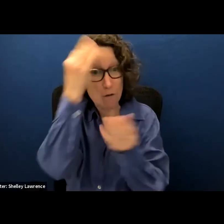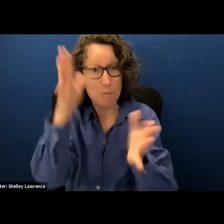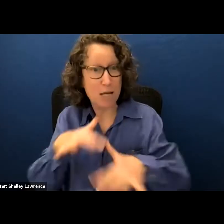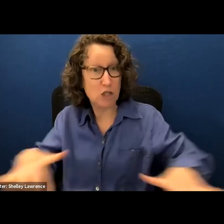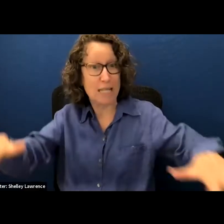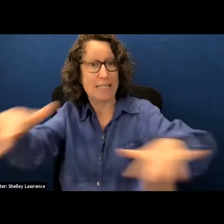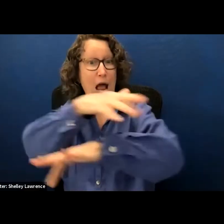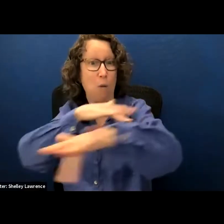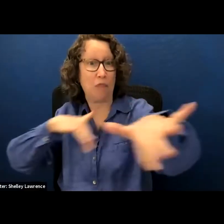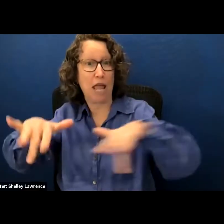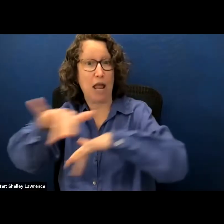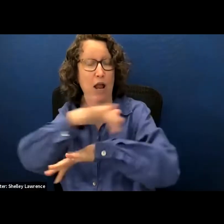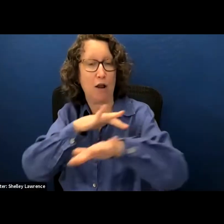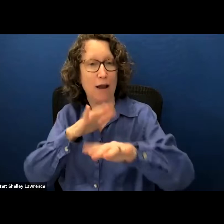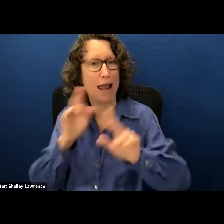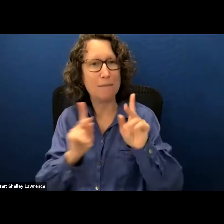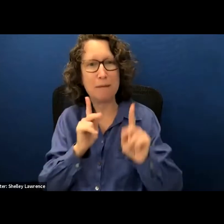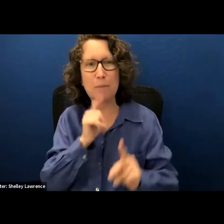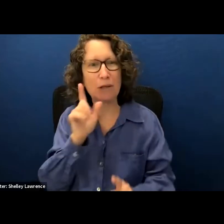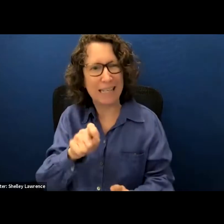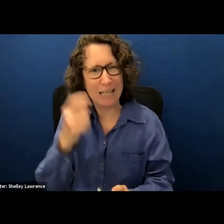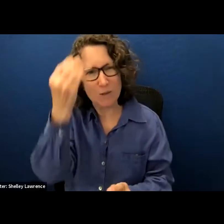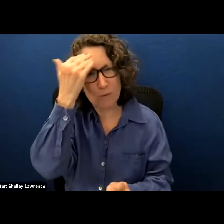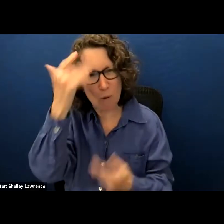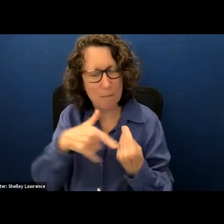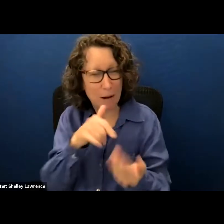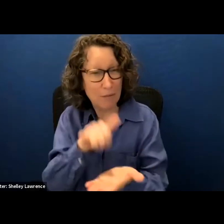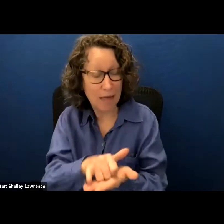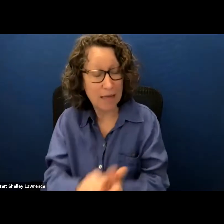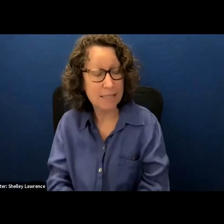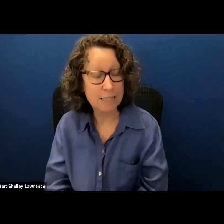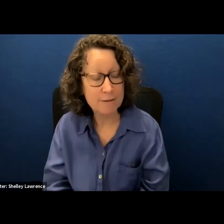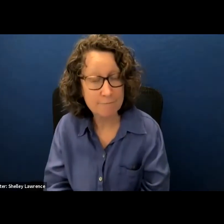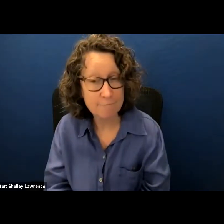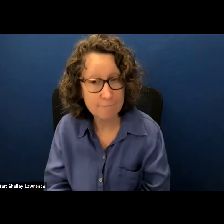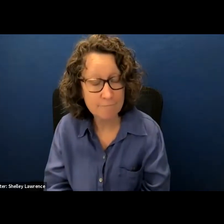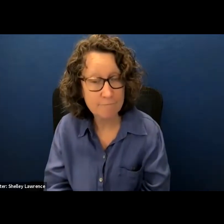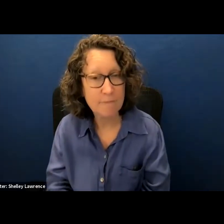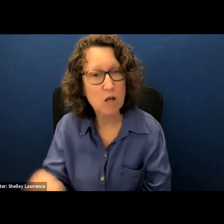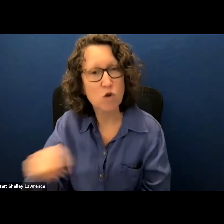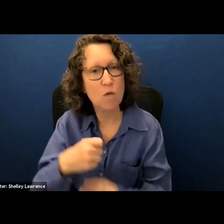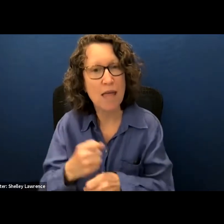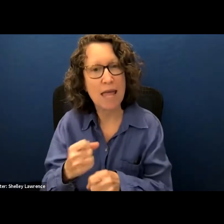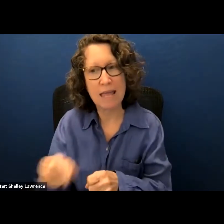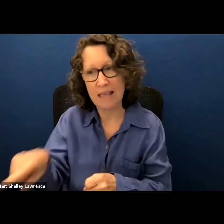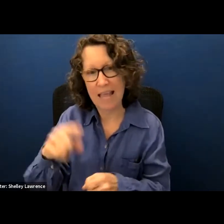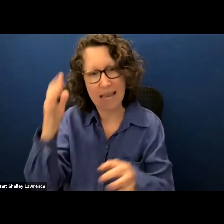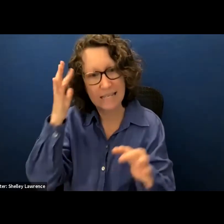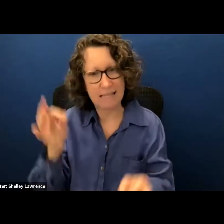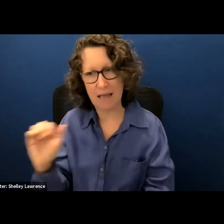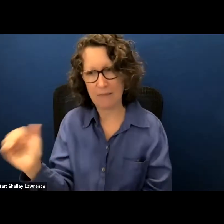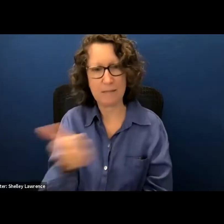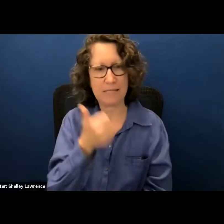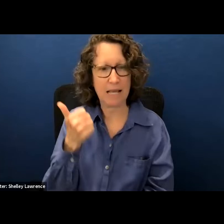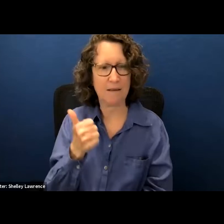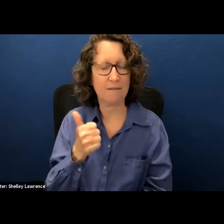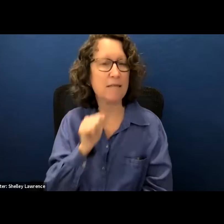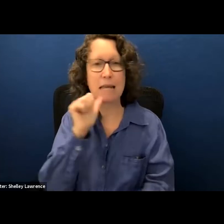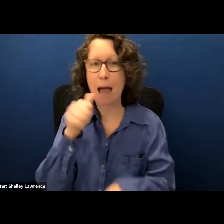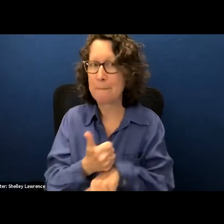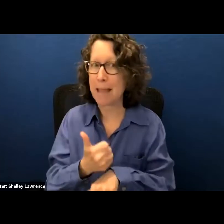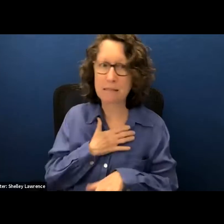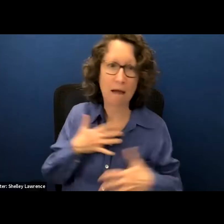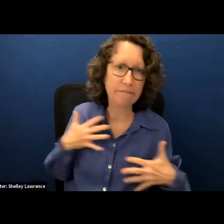there. And people need to know about that so that they can make their own decision. Not based on